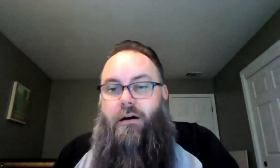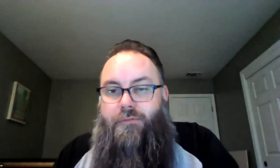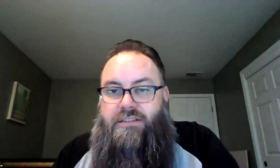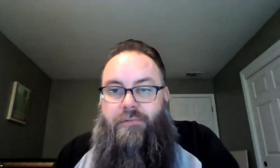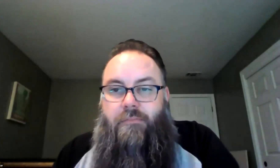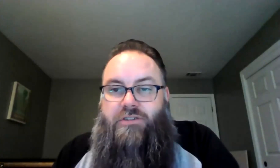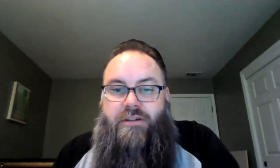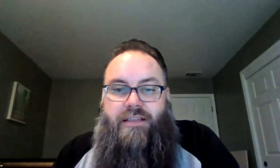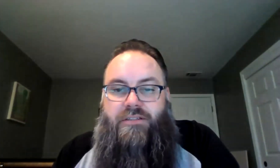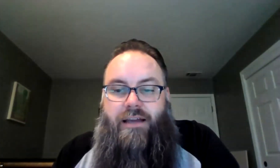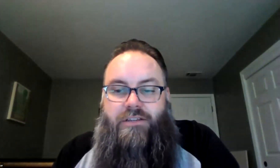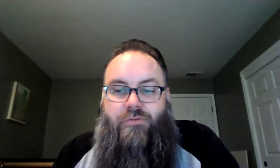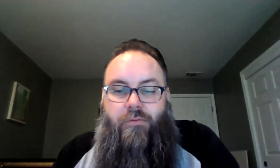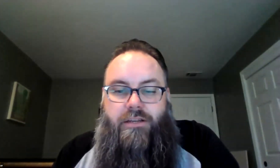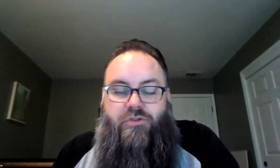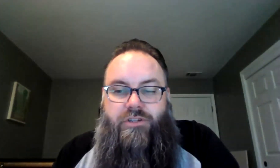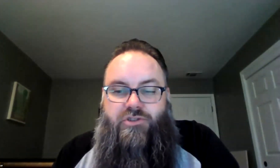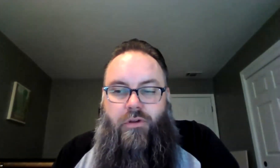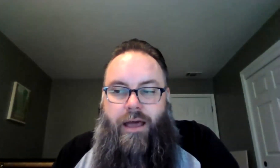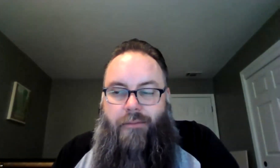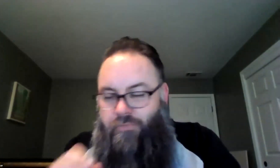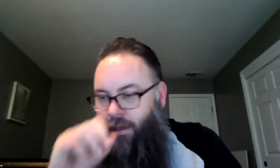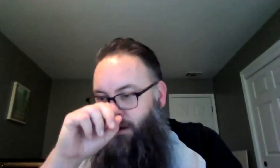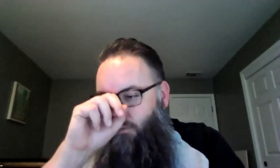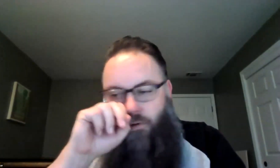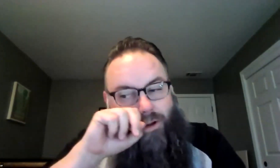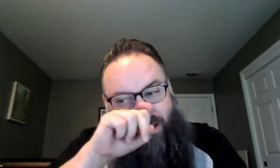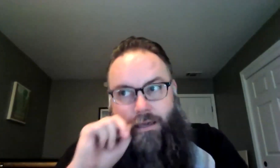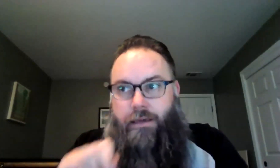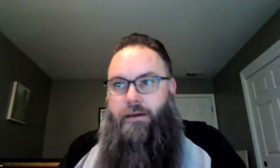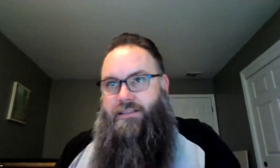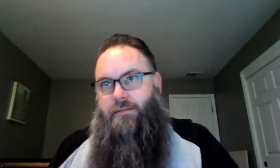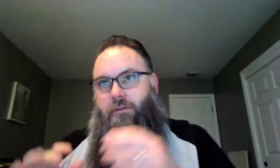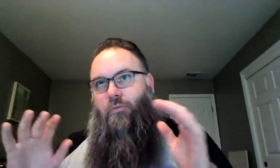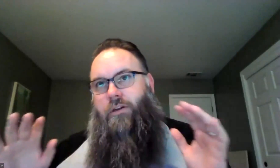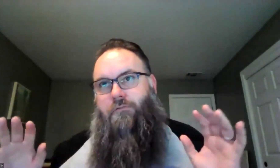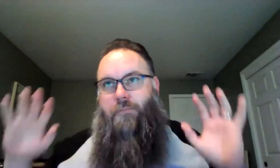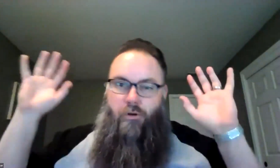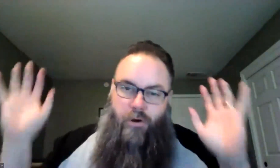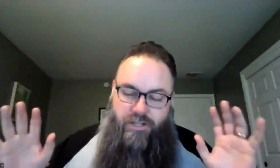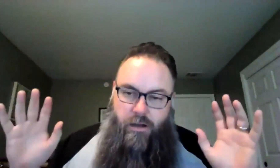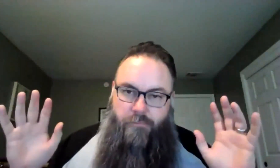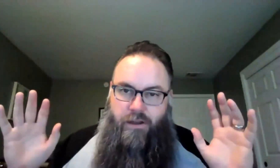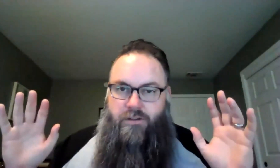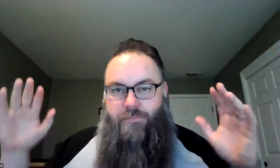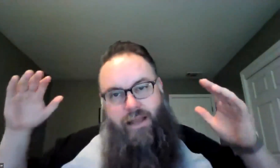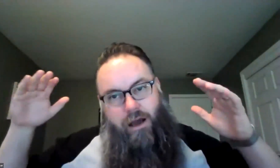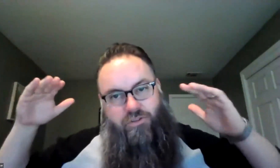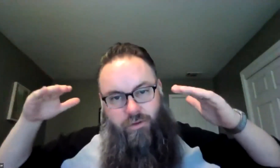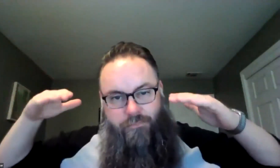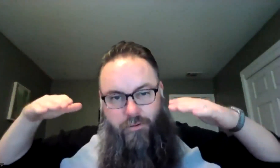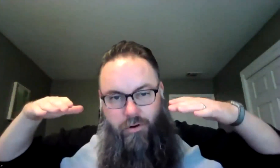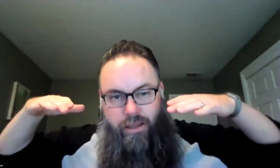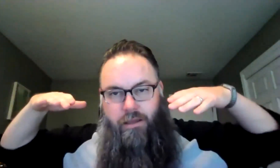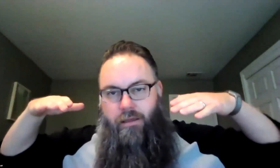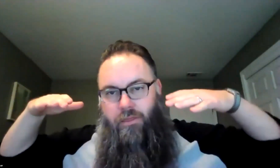website itself and some of the metrics that are tied to it, wanting to ensure that we're really, because we've been promoting job fairs, but now